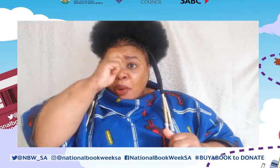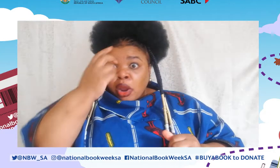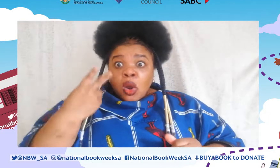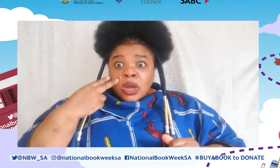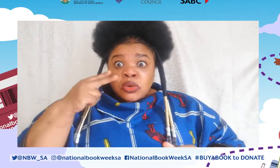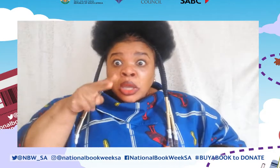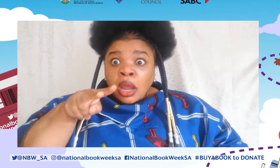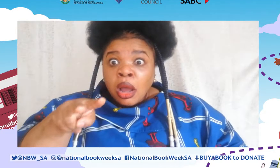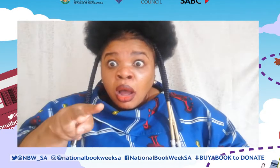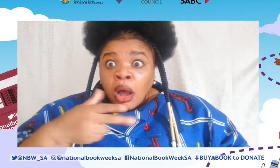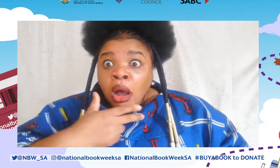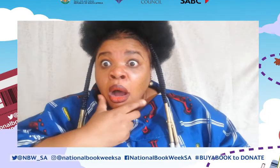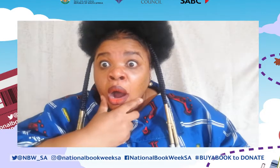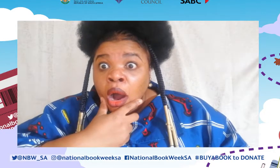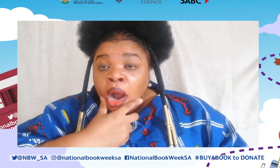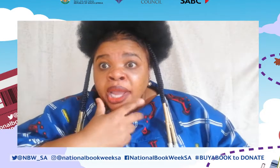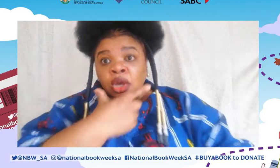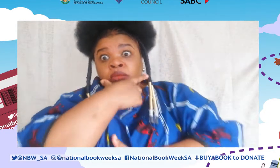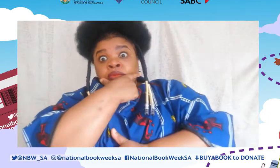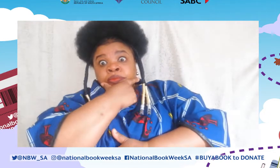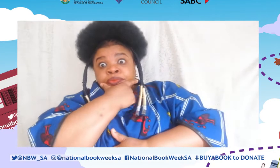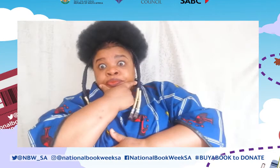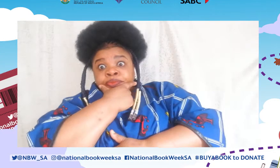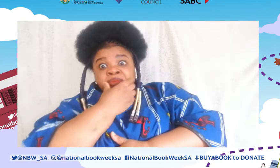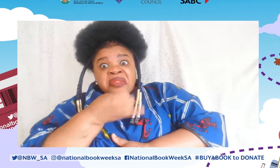The boy was looking. Oh, he thought,